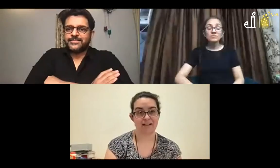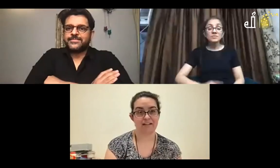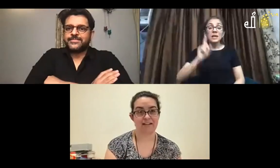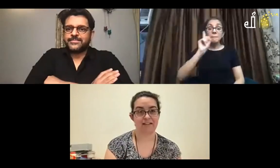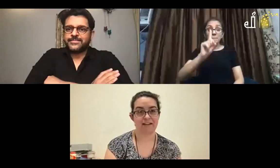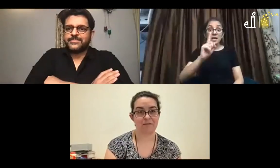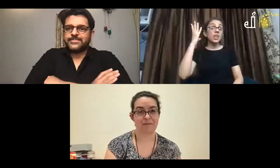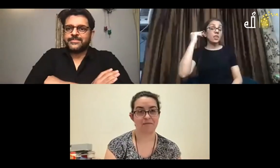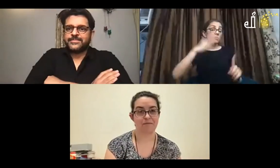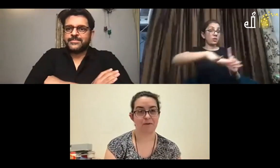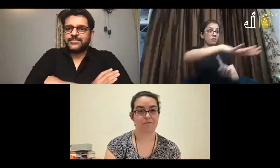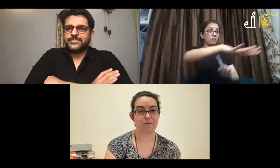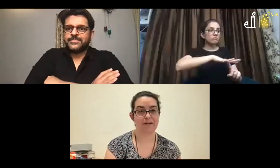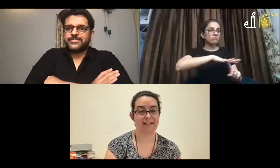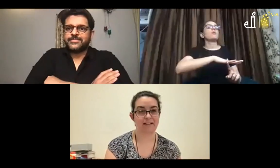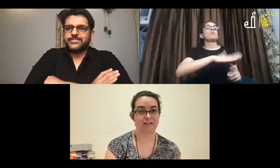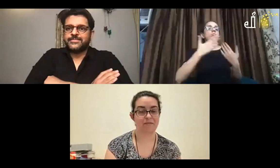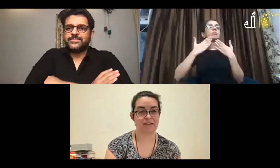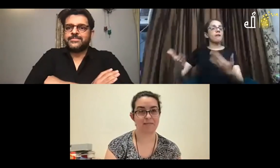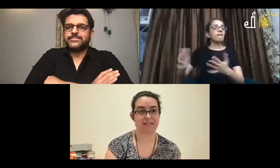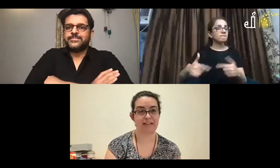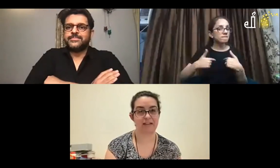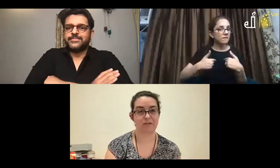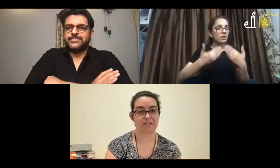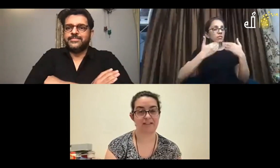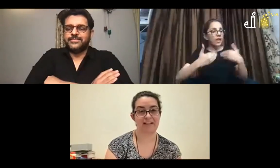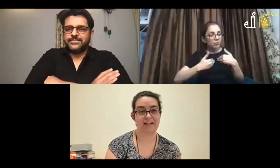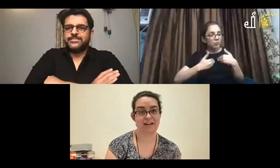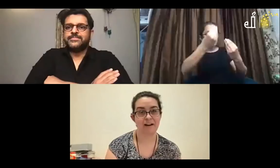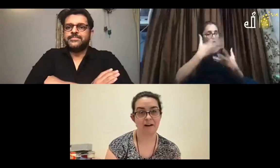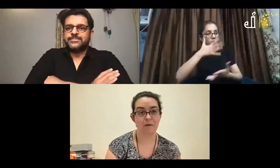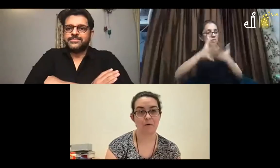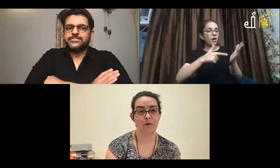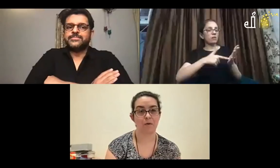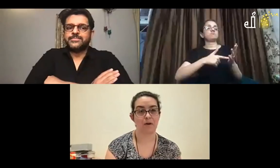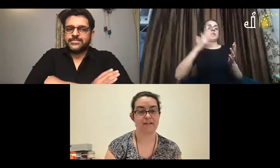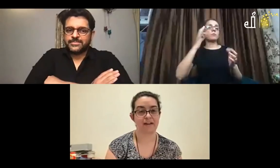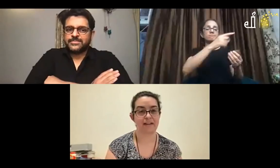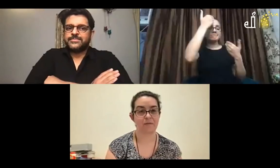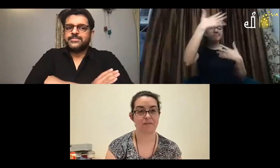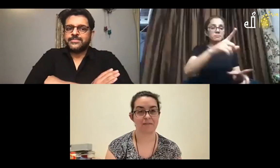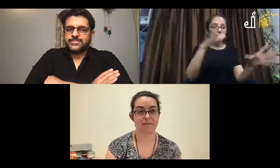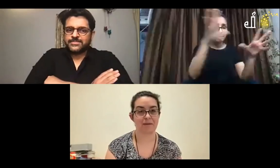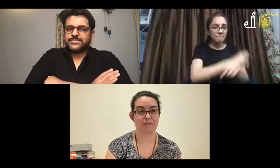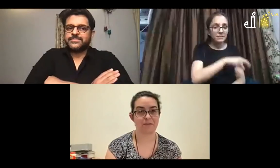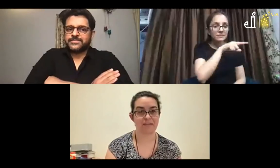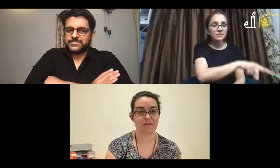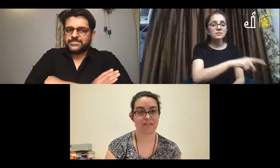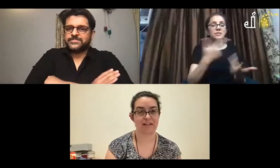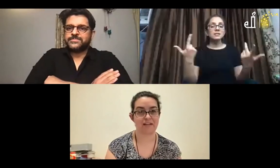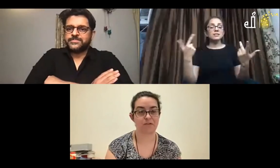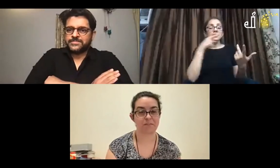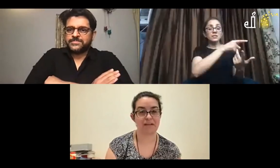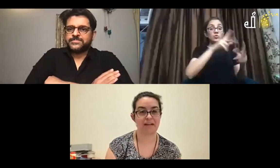hearing colleagues thank me before for telling them things about sign languages that they didn't know, or talking with them about what the